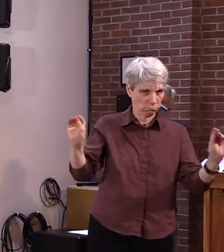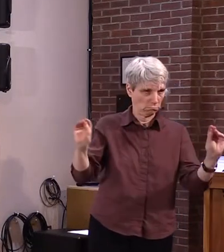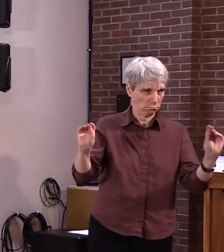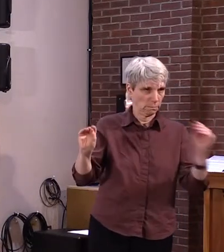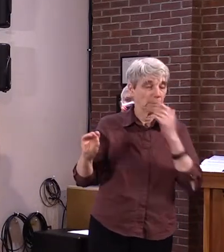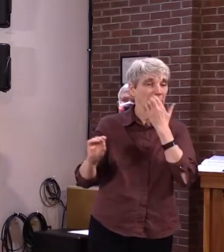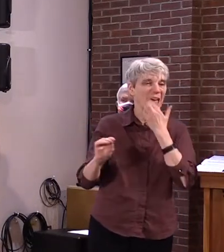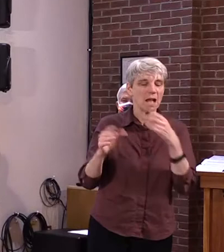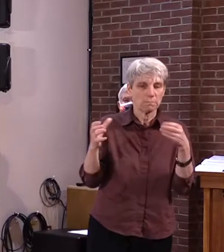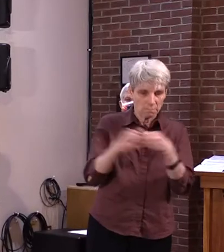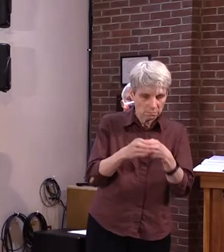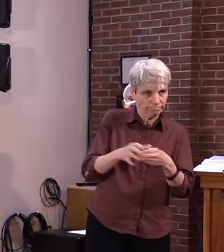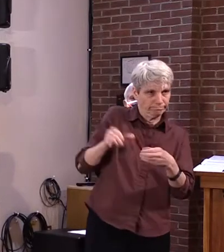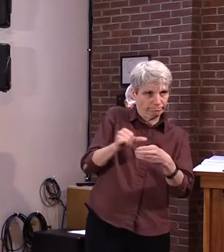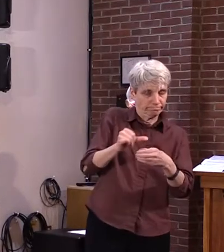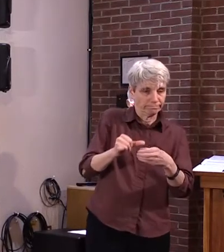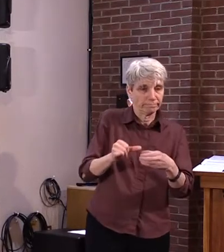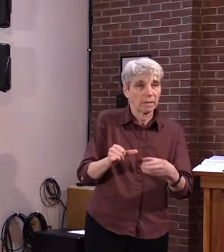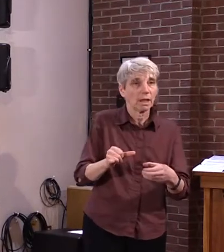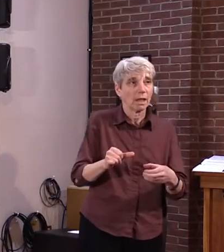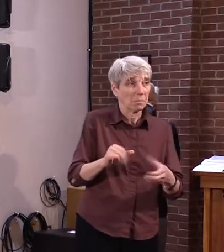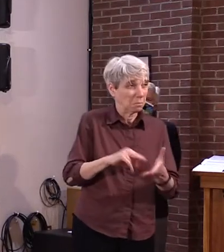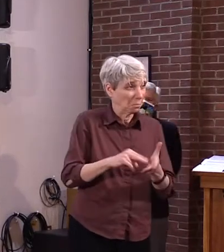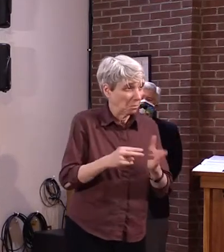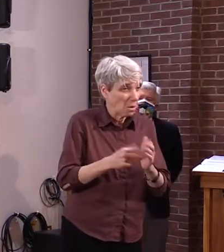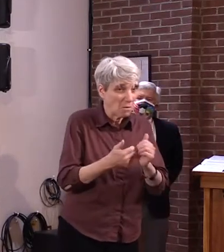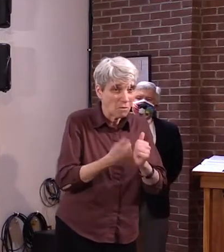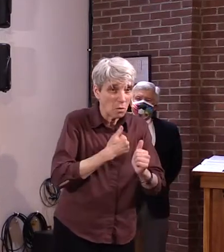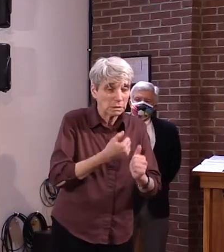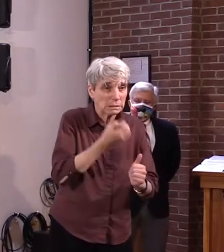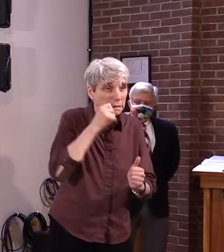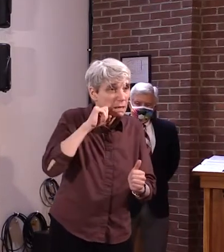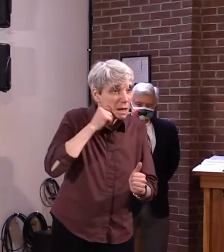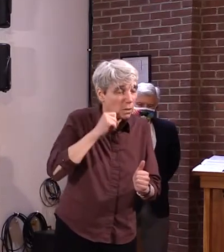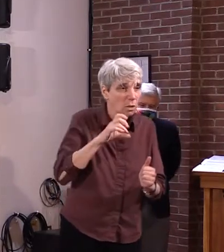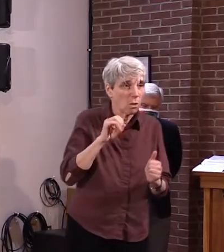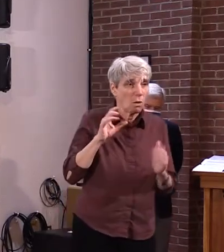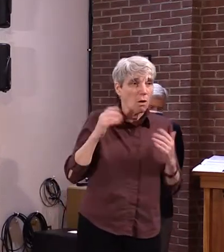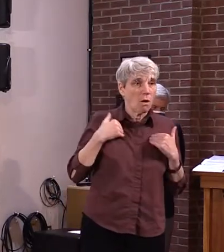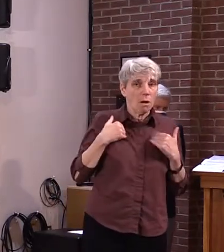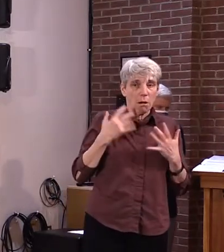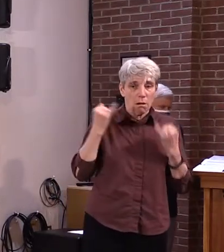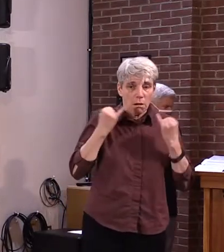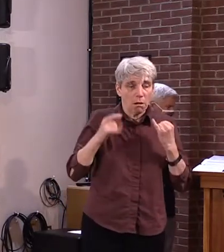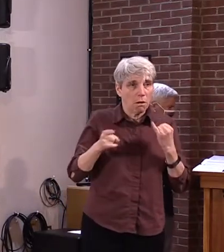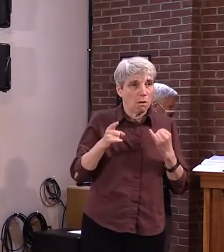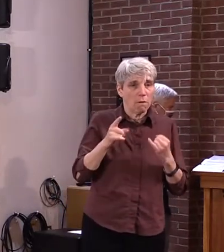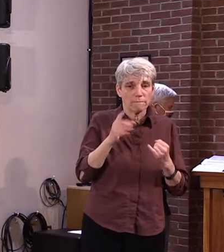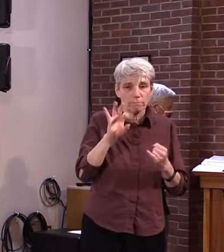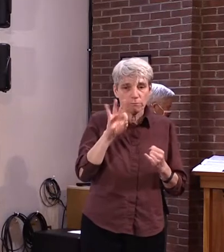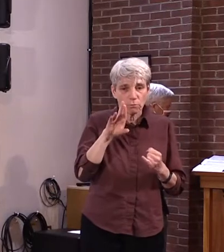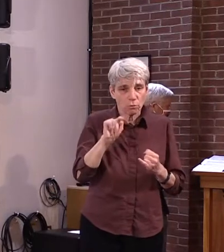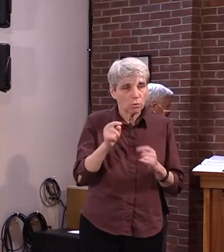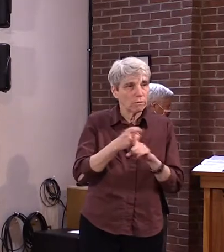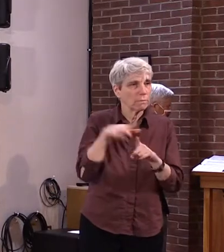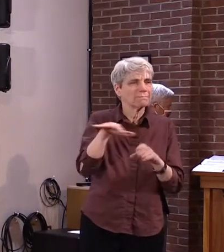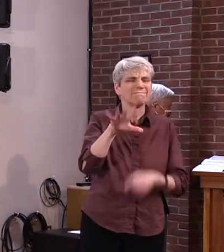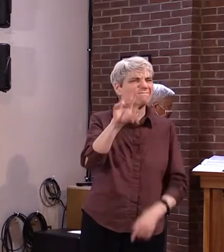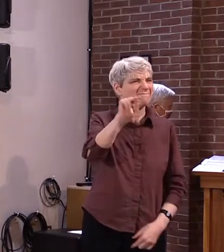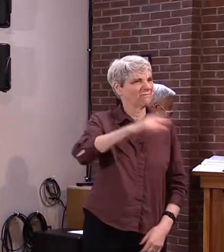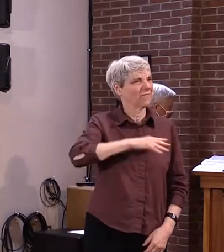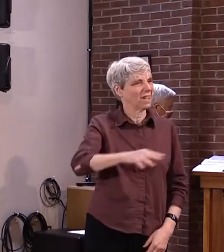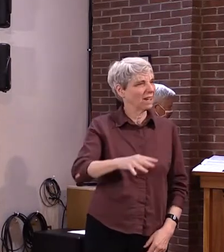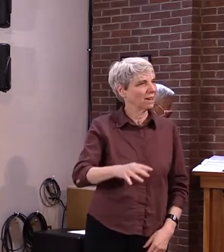There's also no risk in eating apples or any other products that were grown or produced by the orchards. And if you've been apple